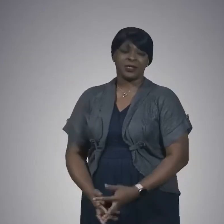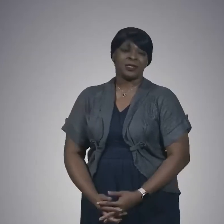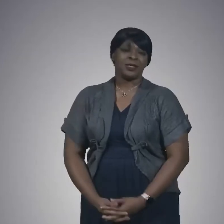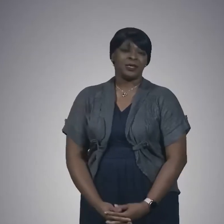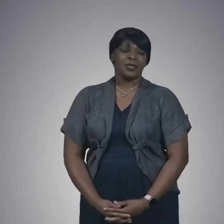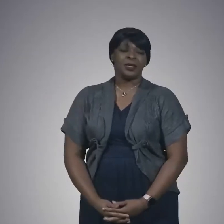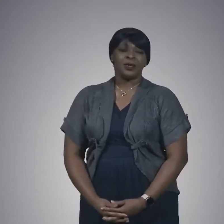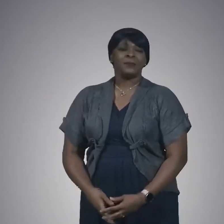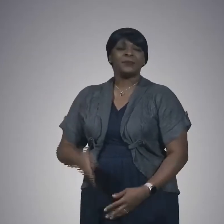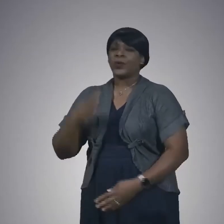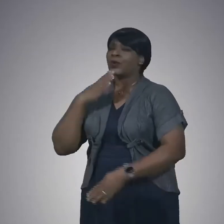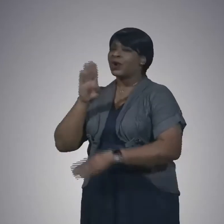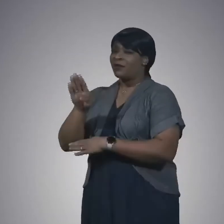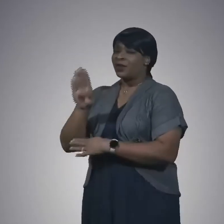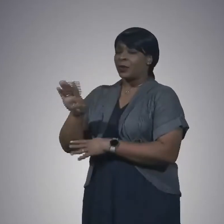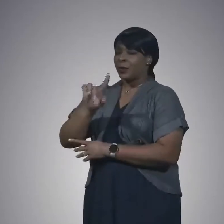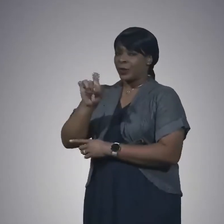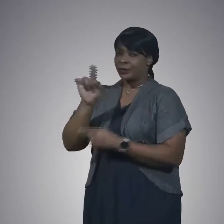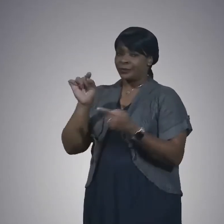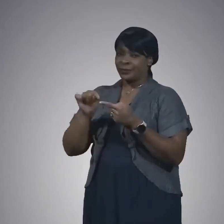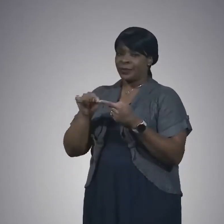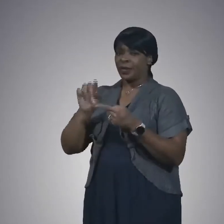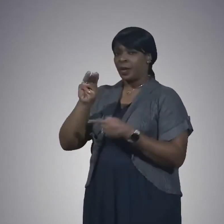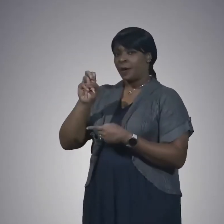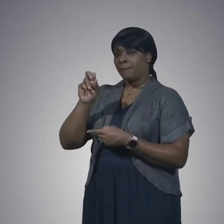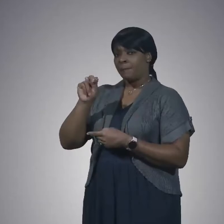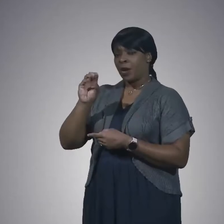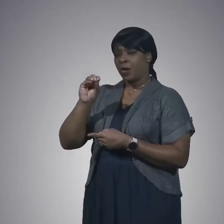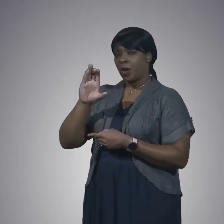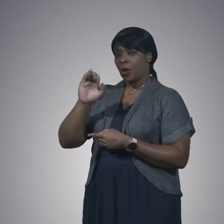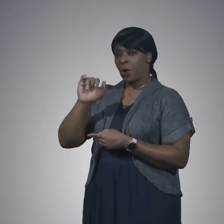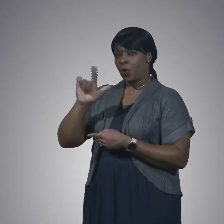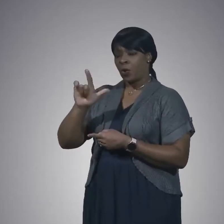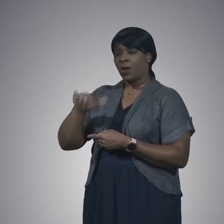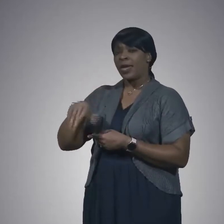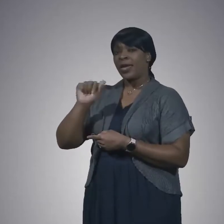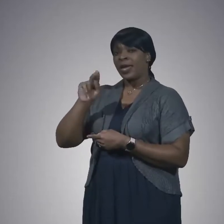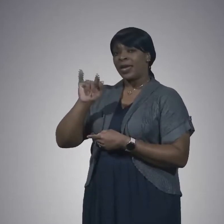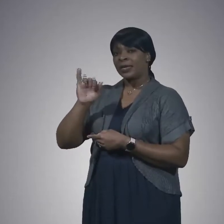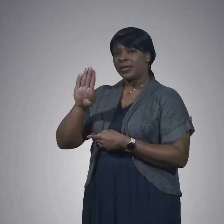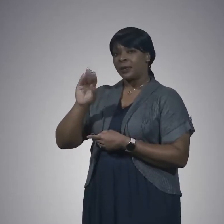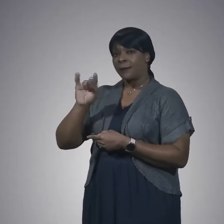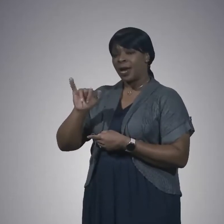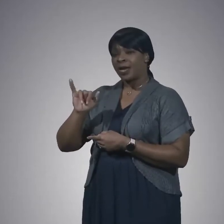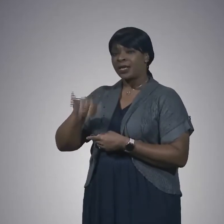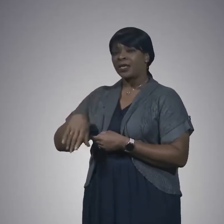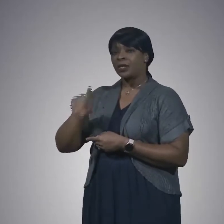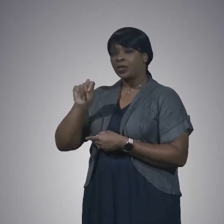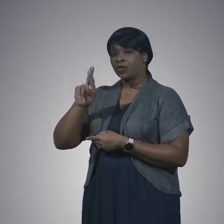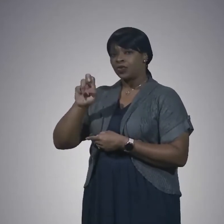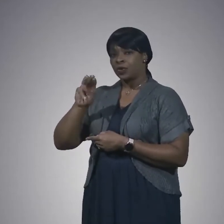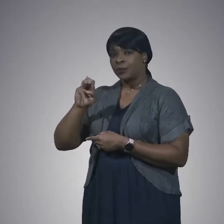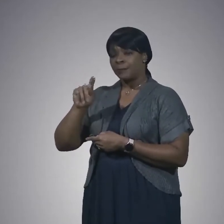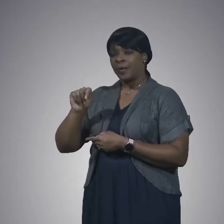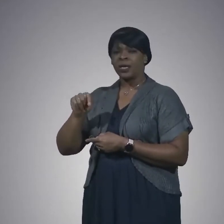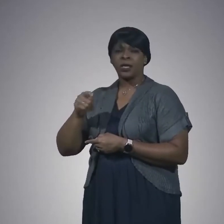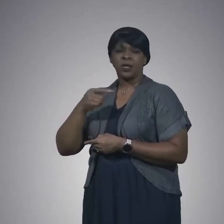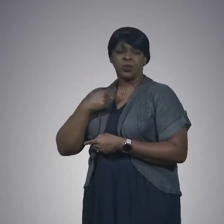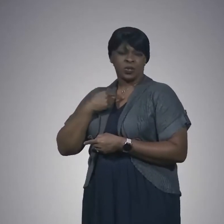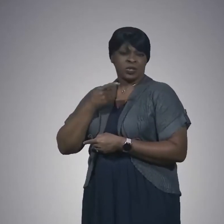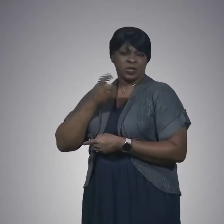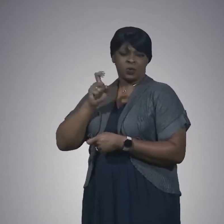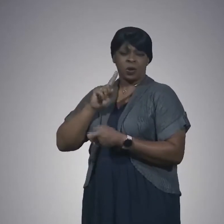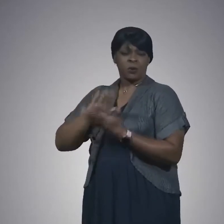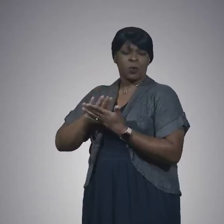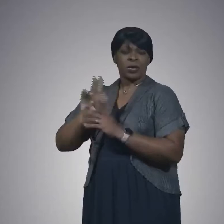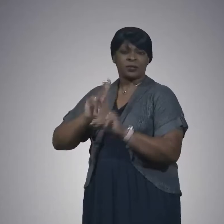Good afternoon. My question is about monoclonal antibody treatment. The state is recommending we prioritize people most